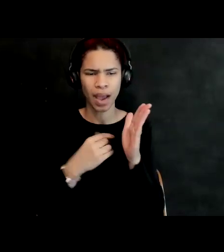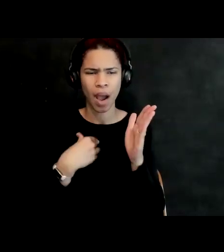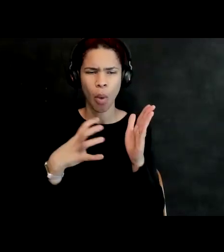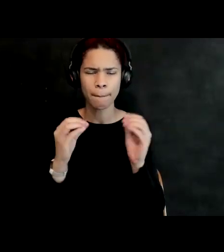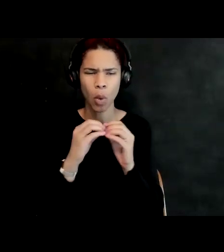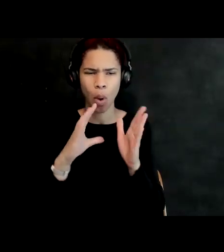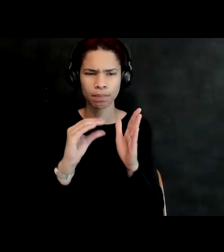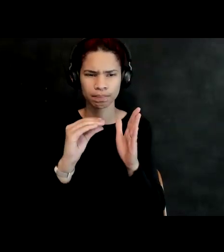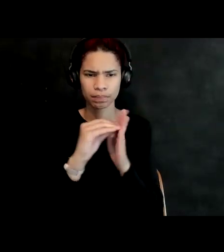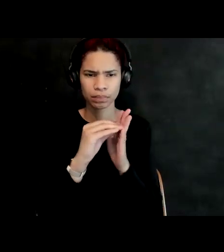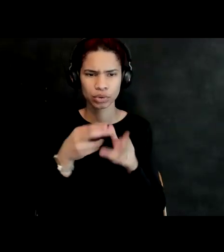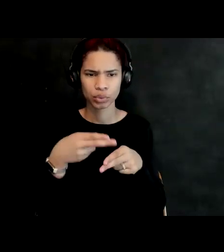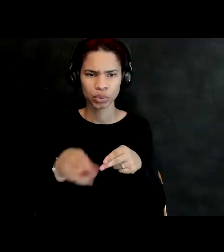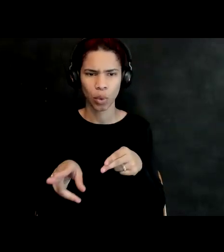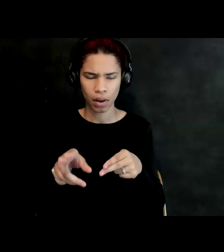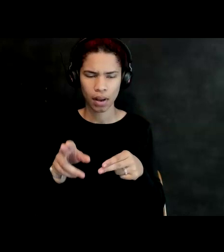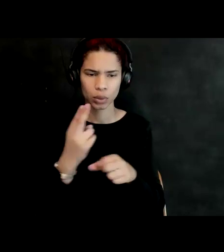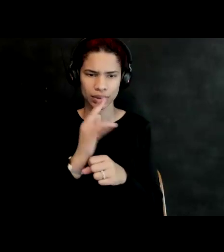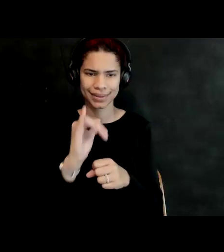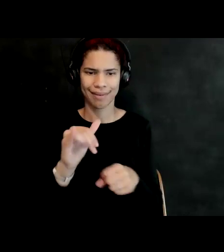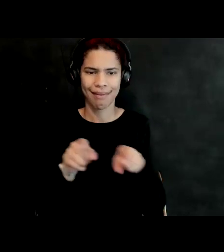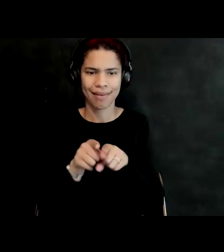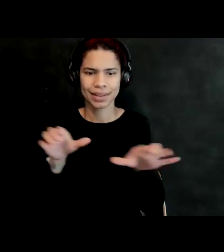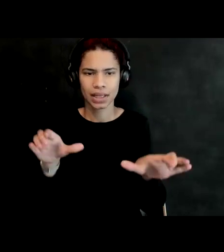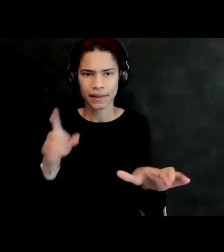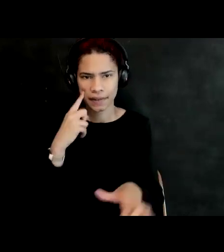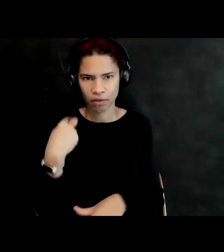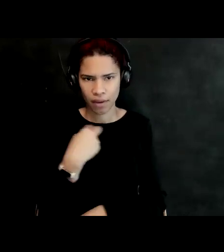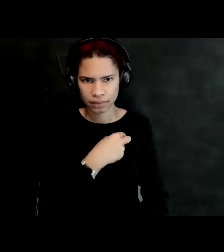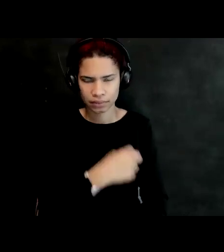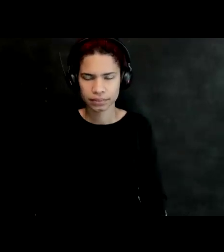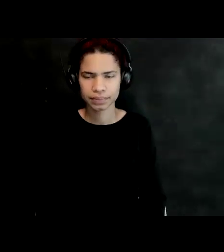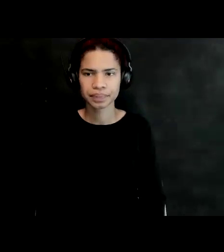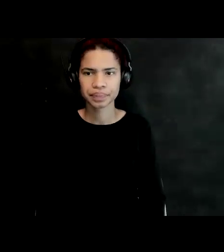one as an activity for us today.